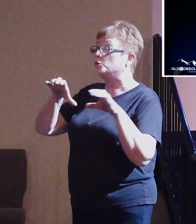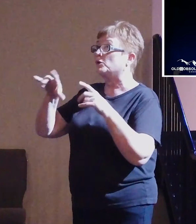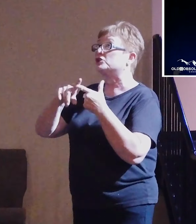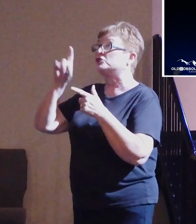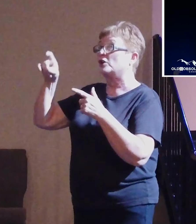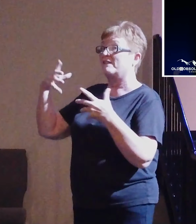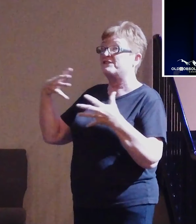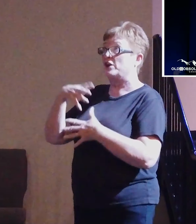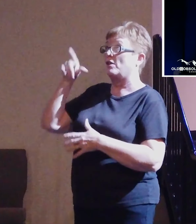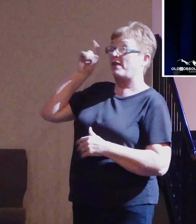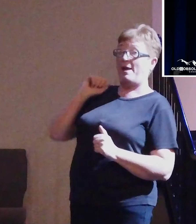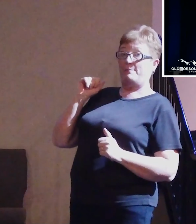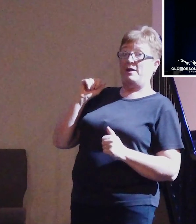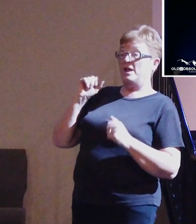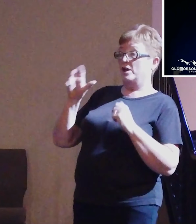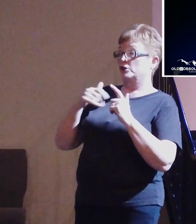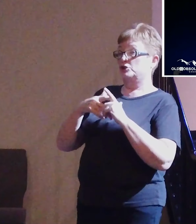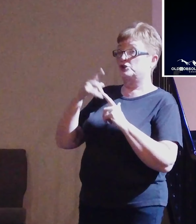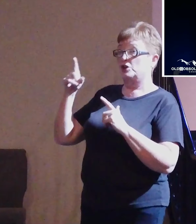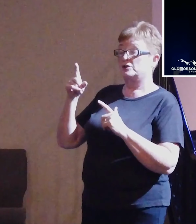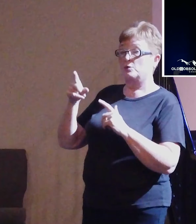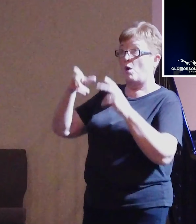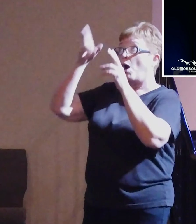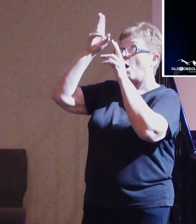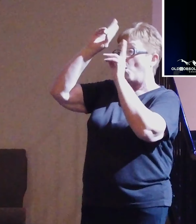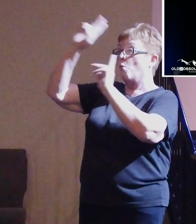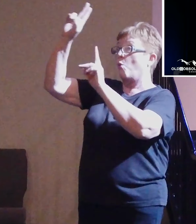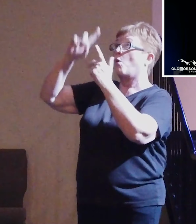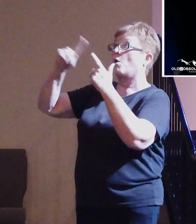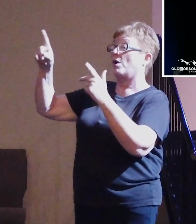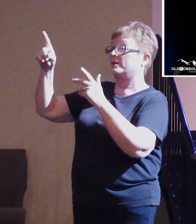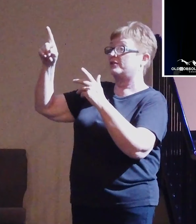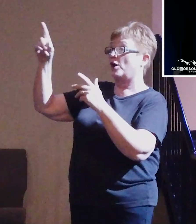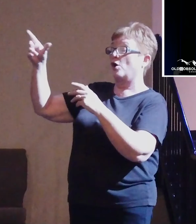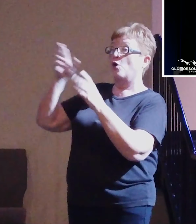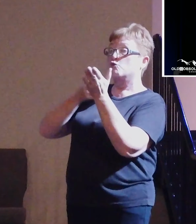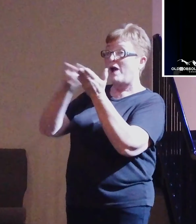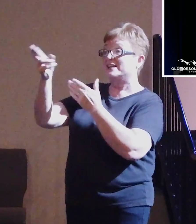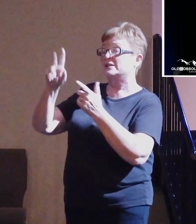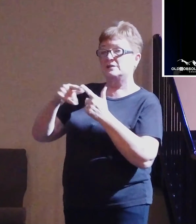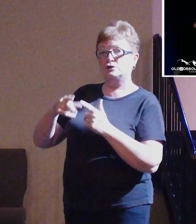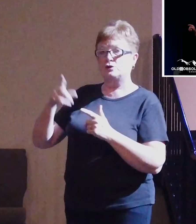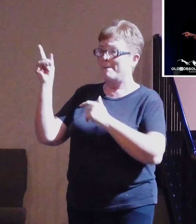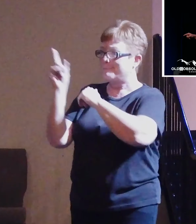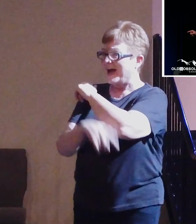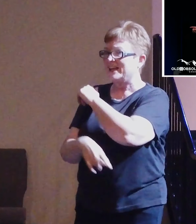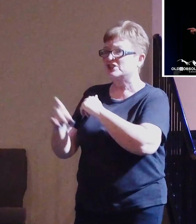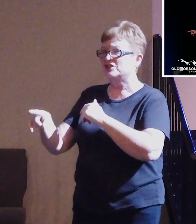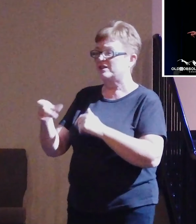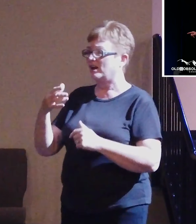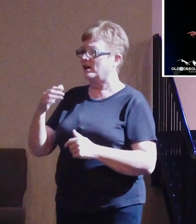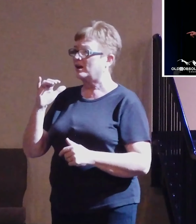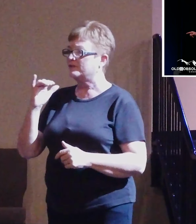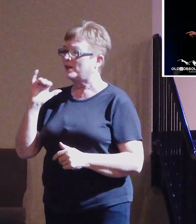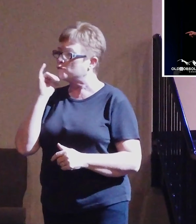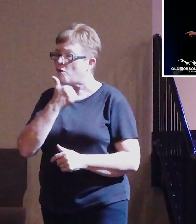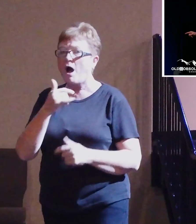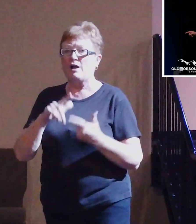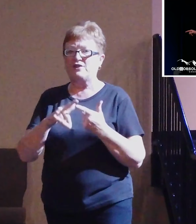public justice, to reward the righteous, and to punish the crooked, the criminal.